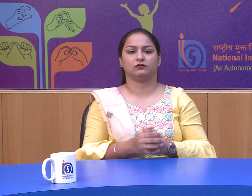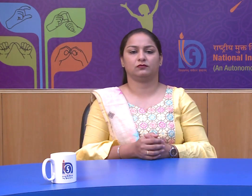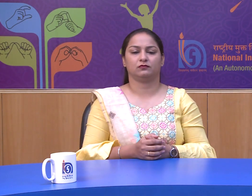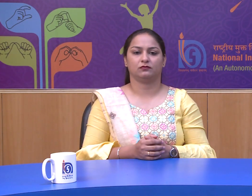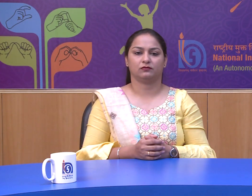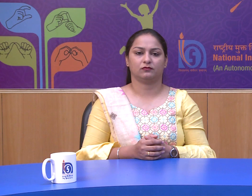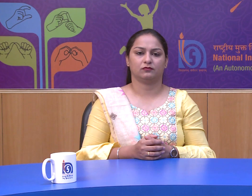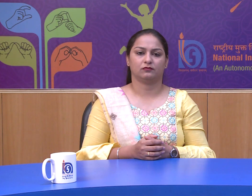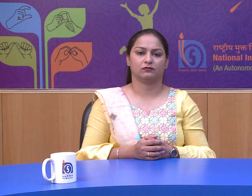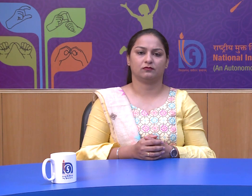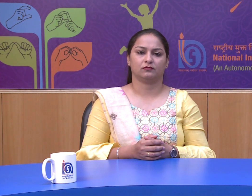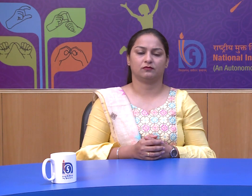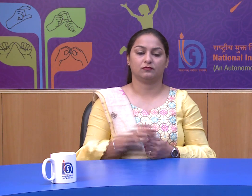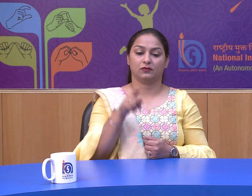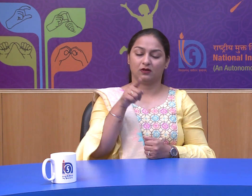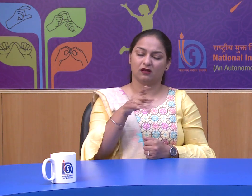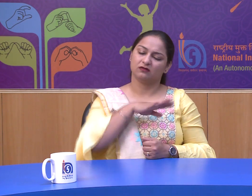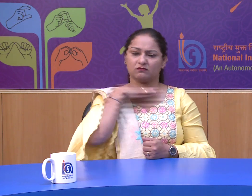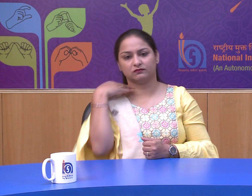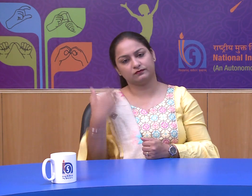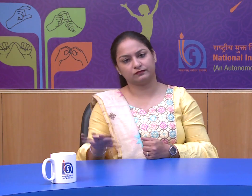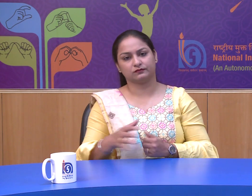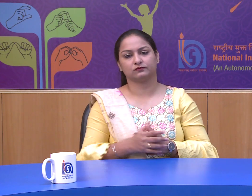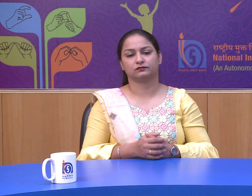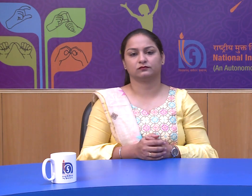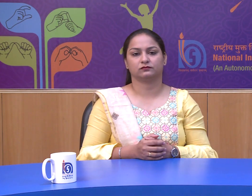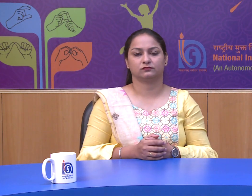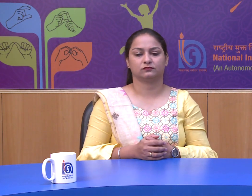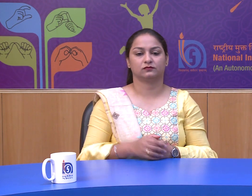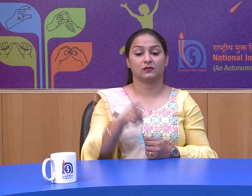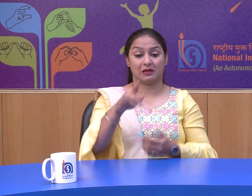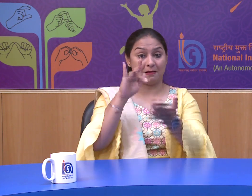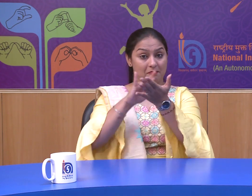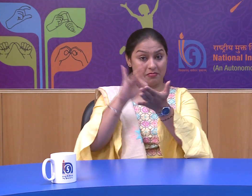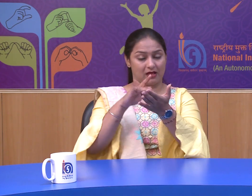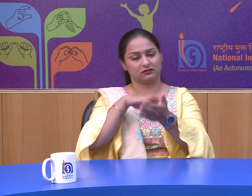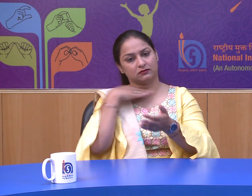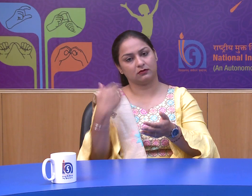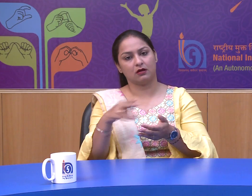and he died at a city, Babylon,